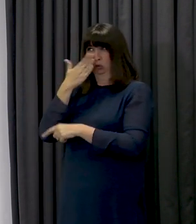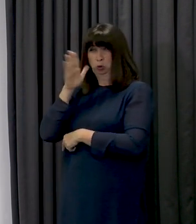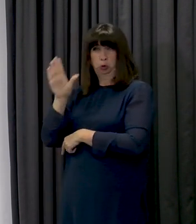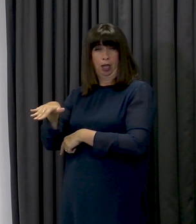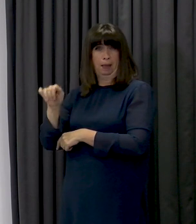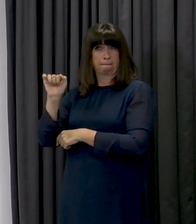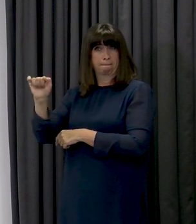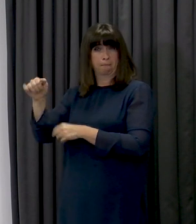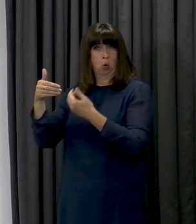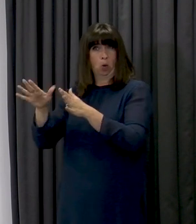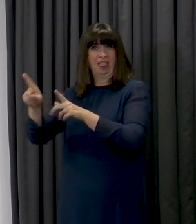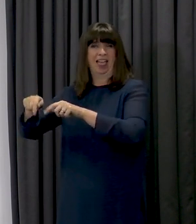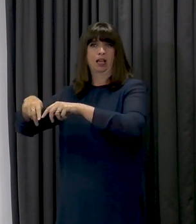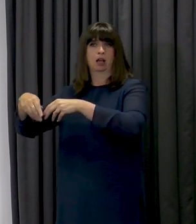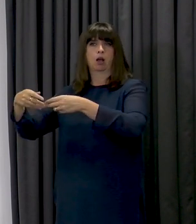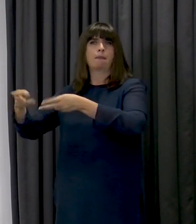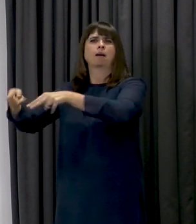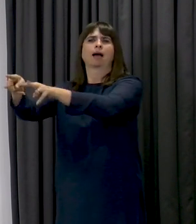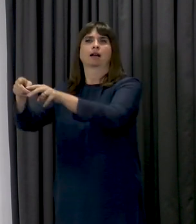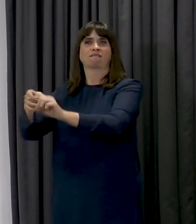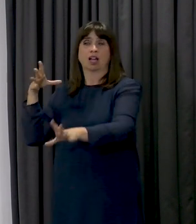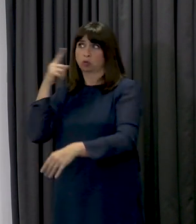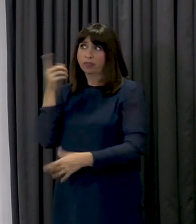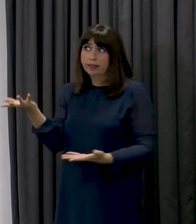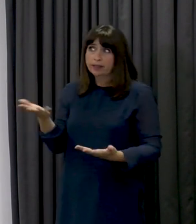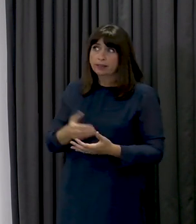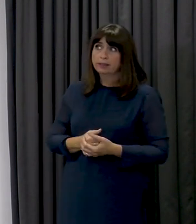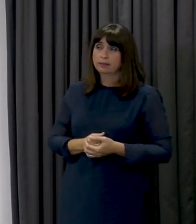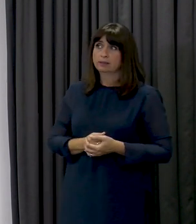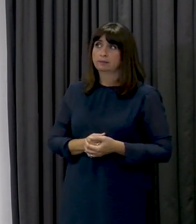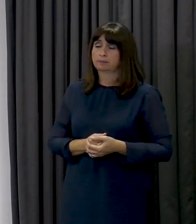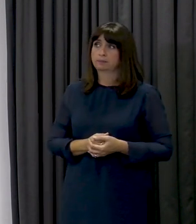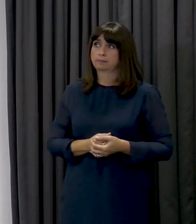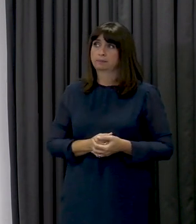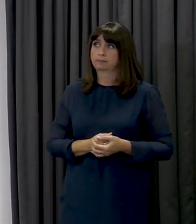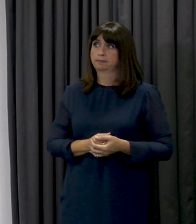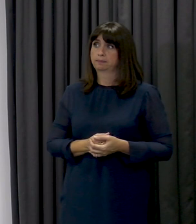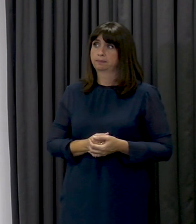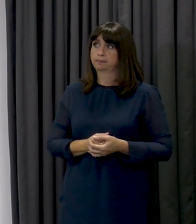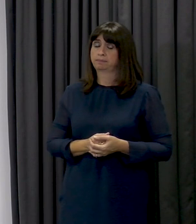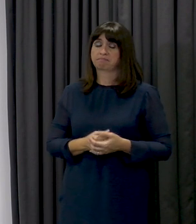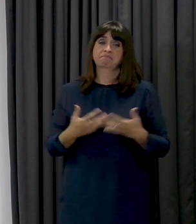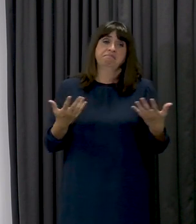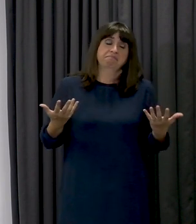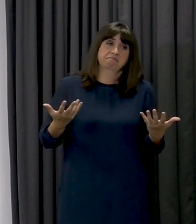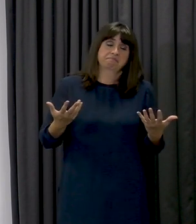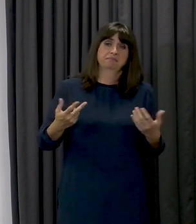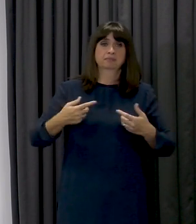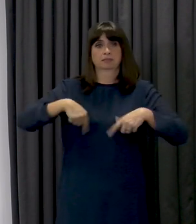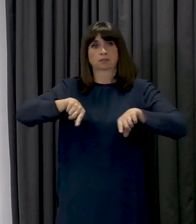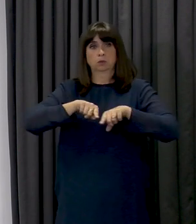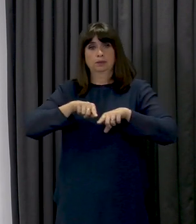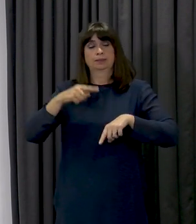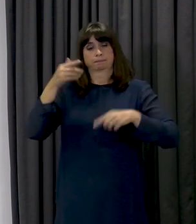lockdown? Well, as I said in answer to an earlier question, Will, our focus is on dealing